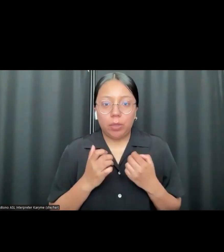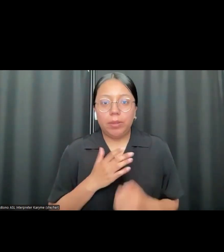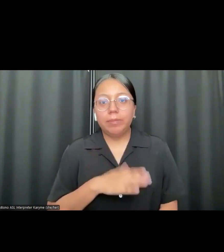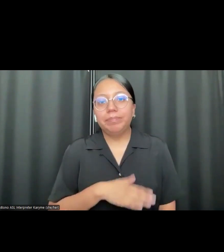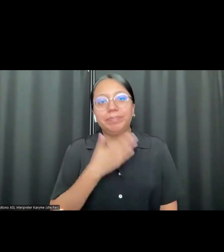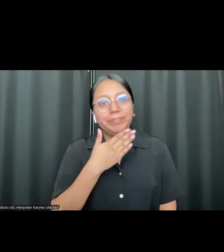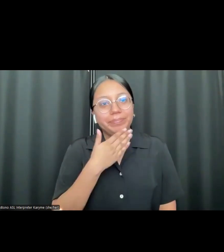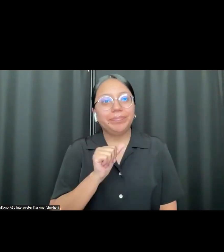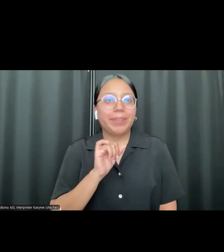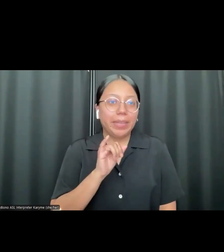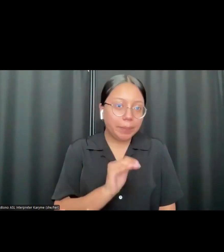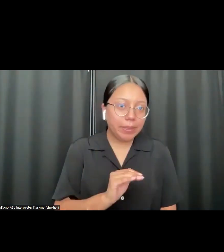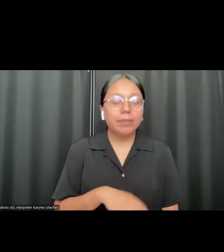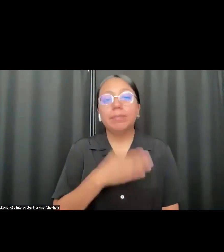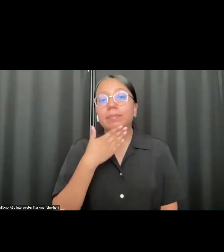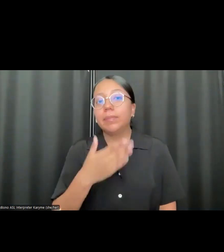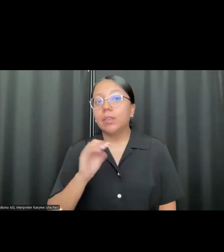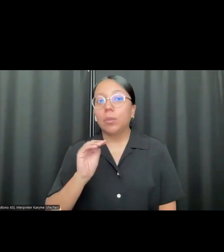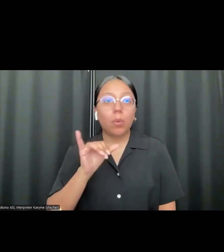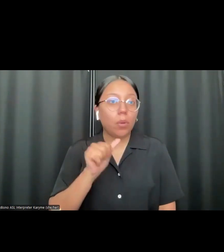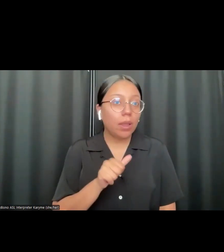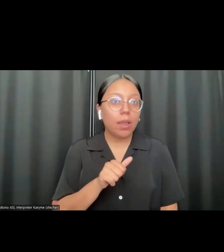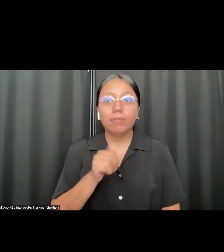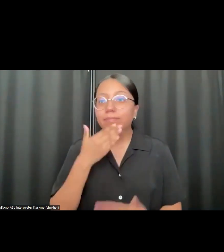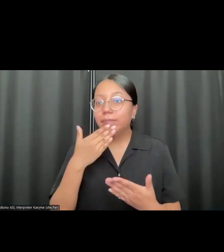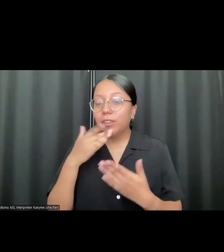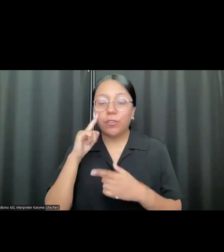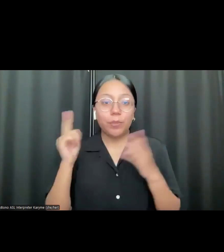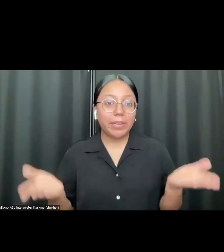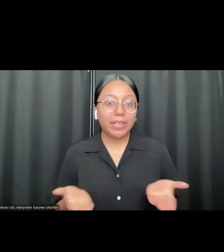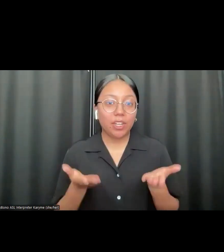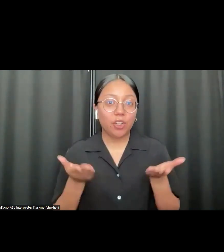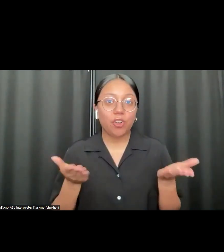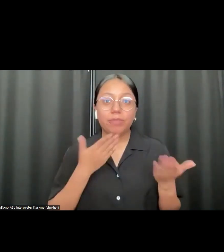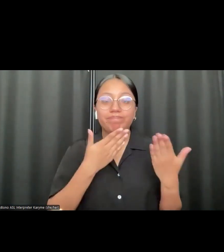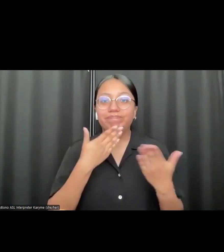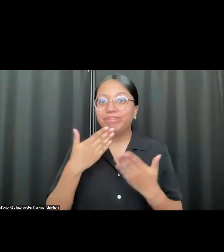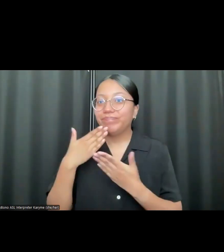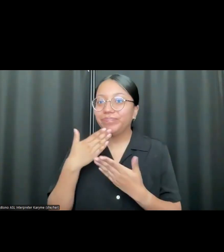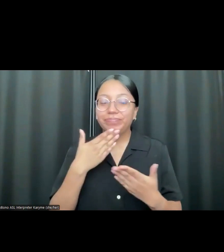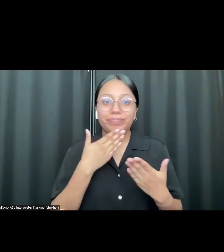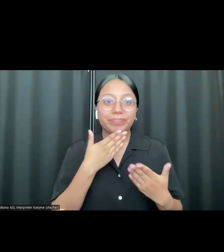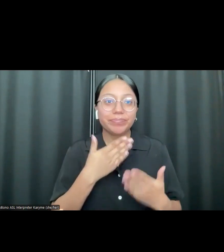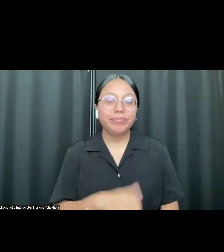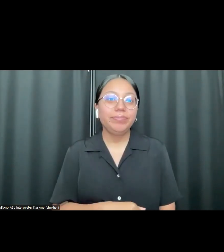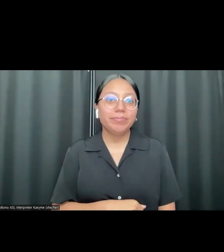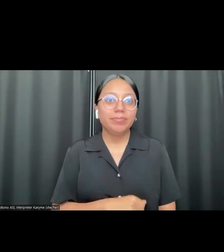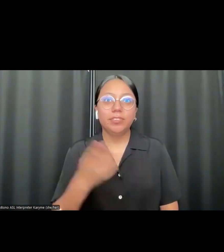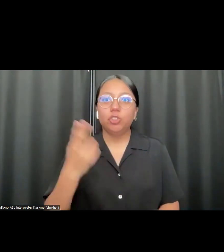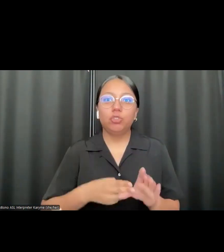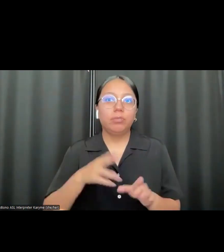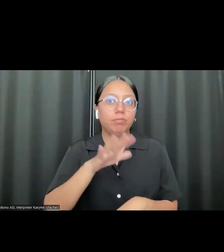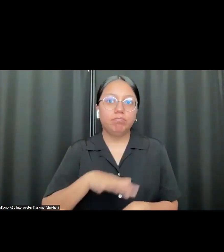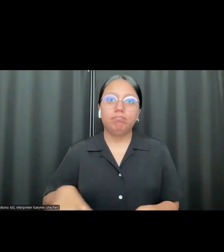Thank you, Angela, and all the language justice workers for being here. Thank you, all of y'all who are joining from all over this